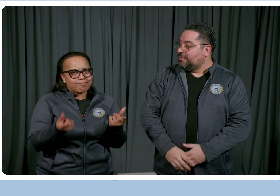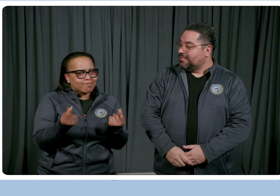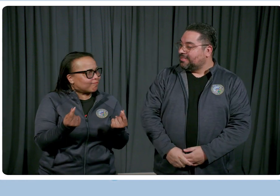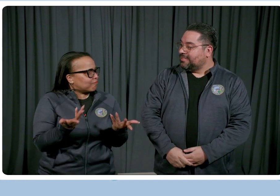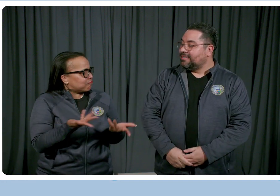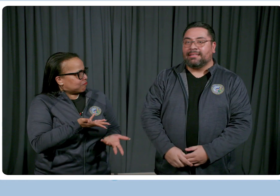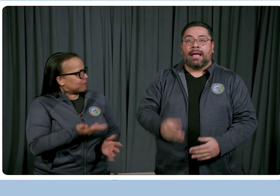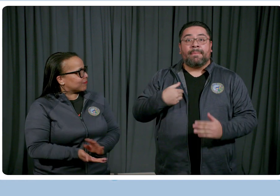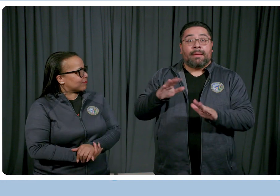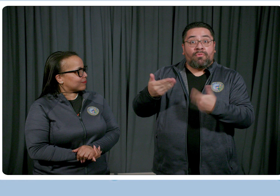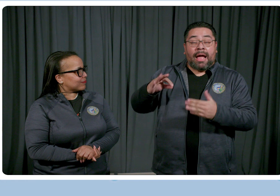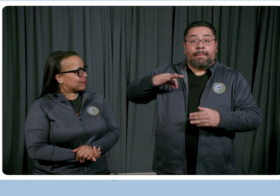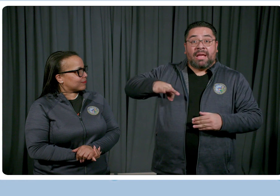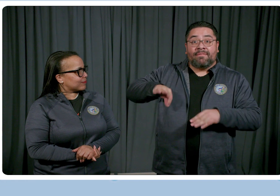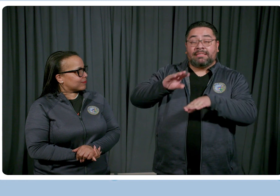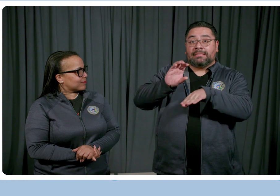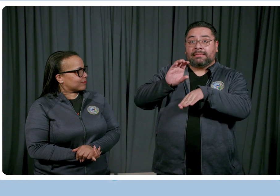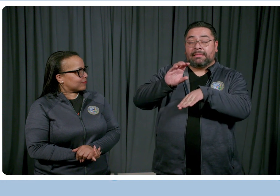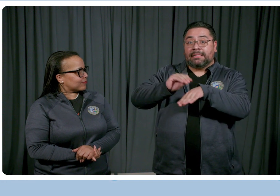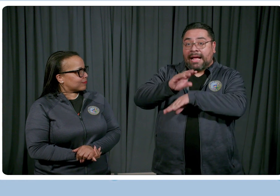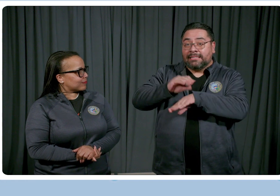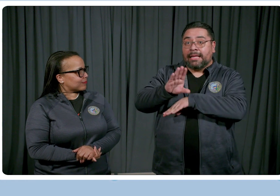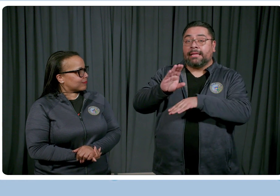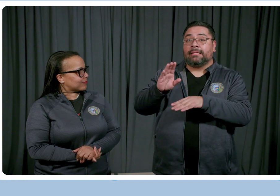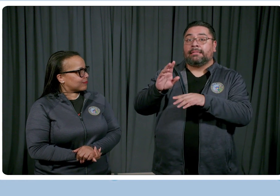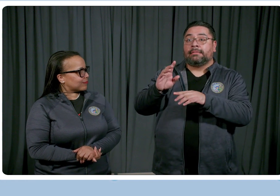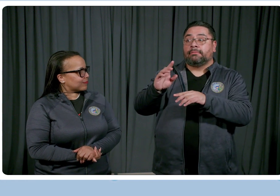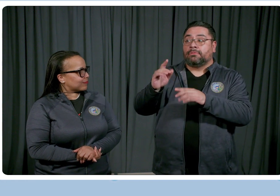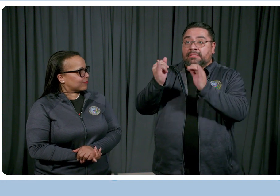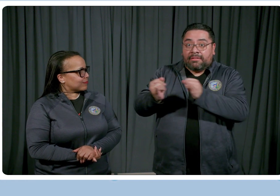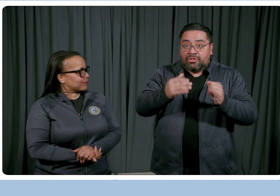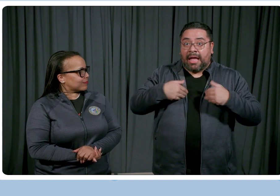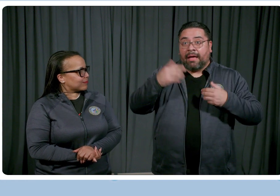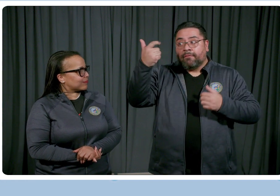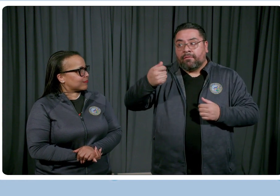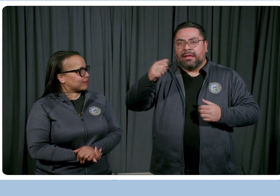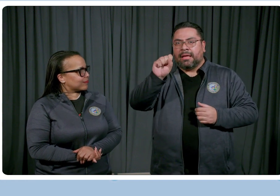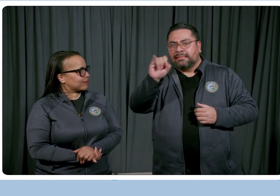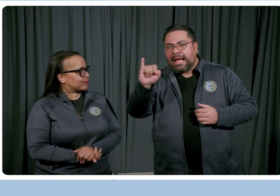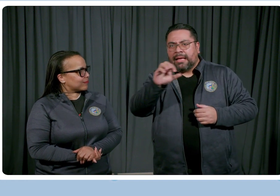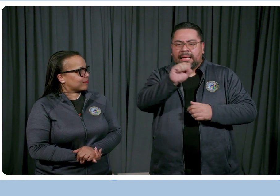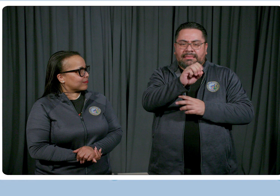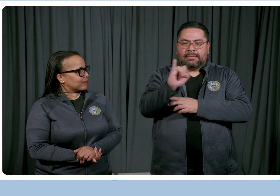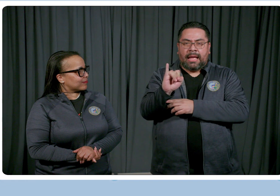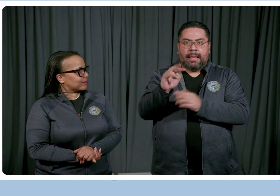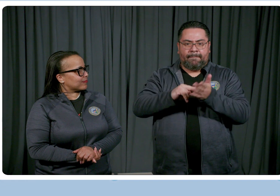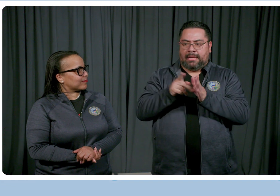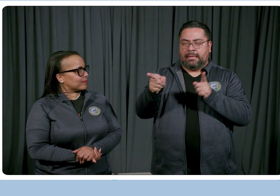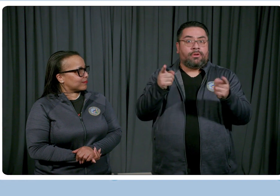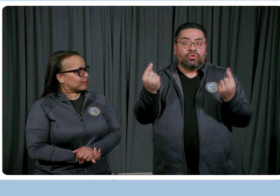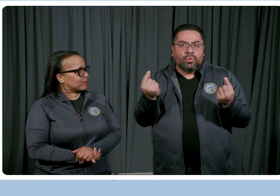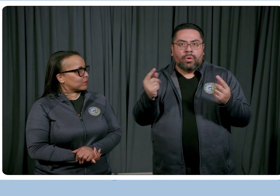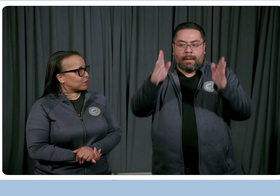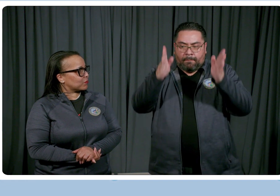what's that? I provide benefits counseling to individuals who receive SSI or SSDI. These are benefits that an